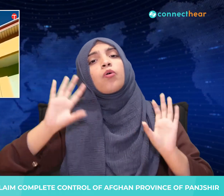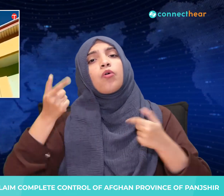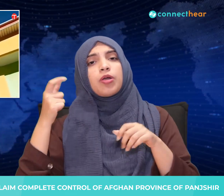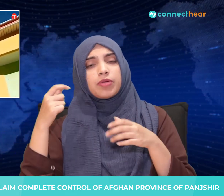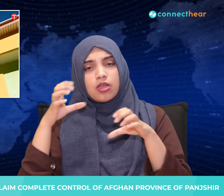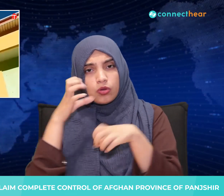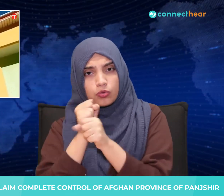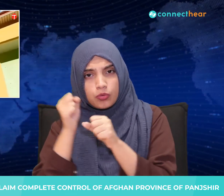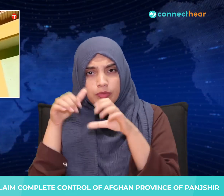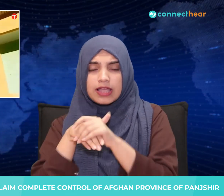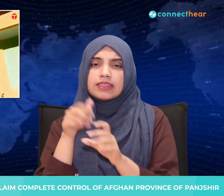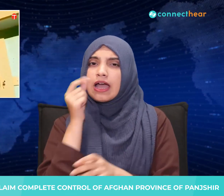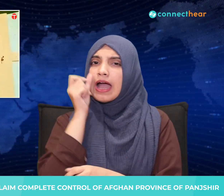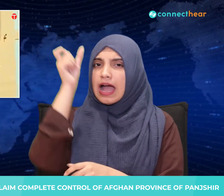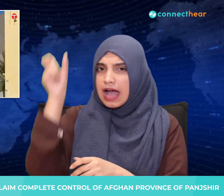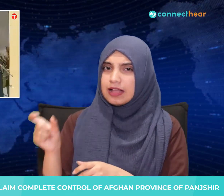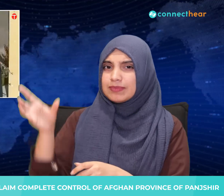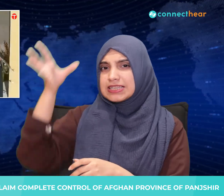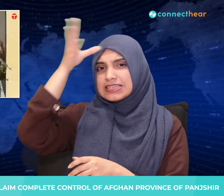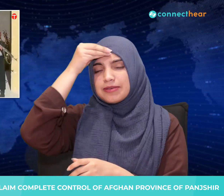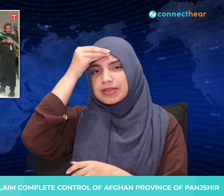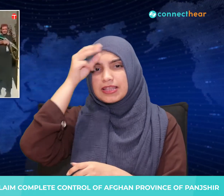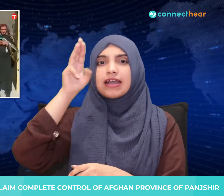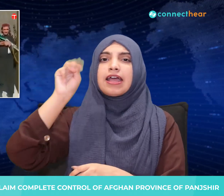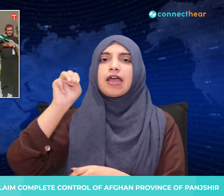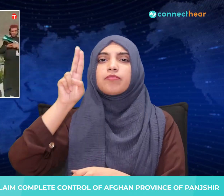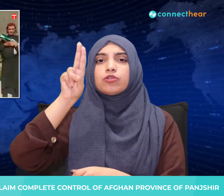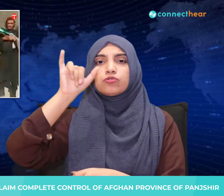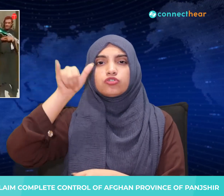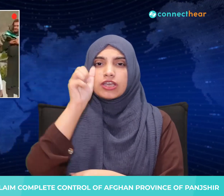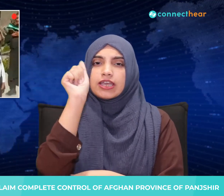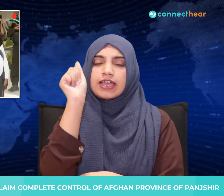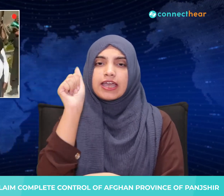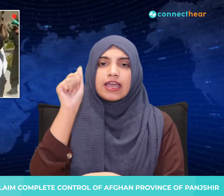spokesman, Zabihullah Mujahid, said on Monday.